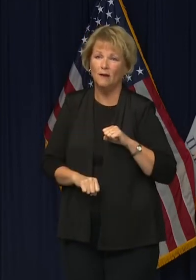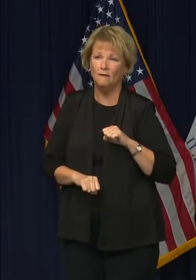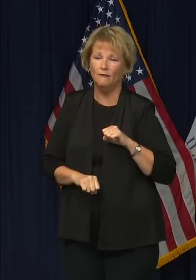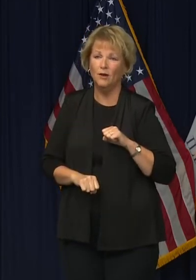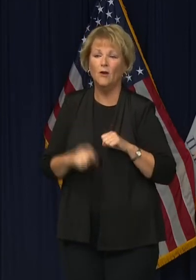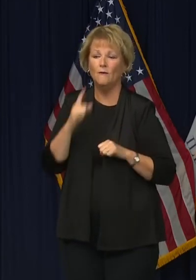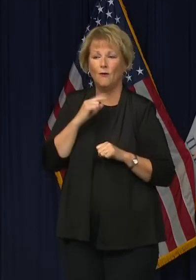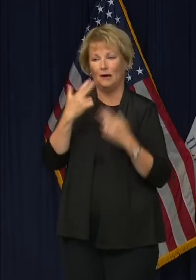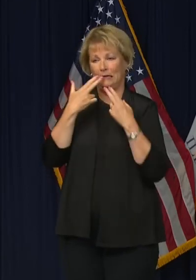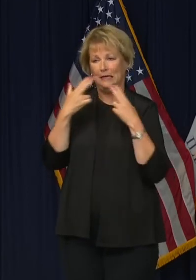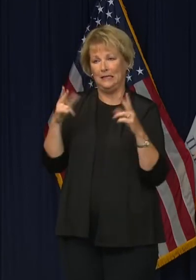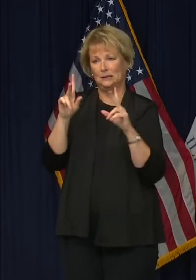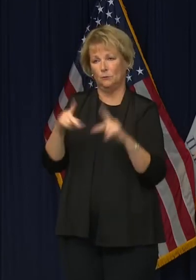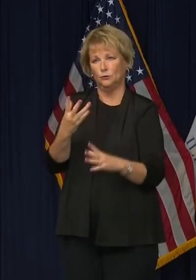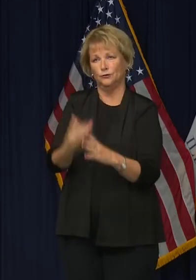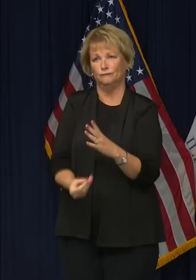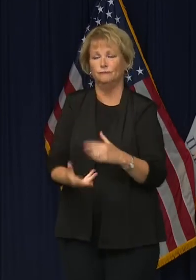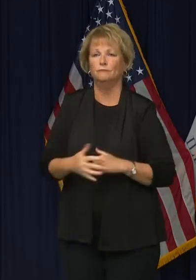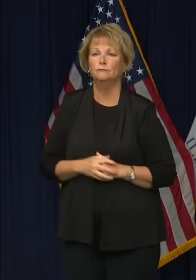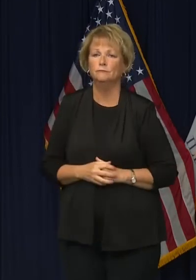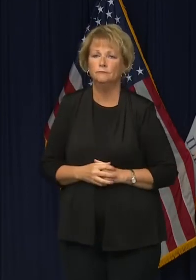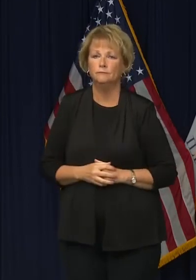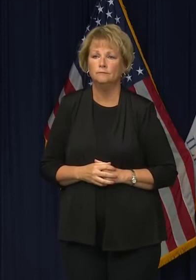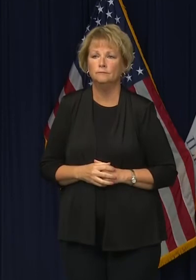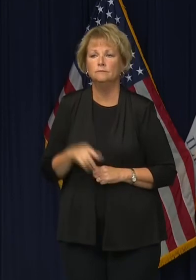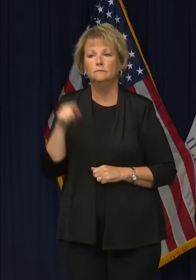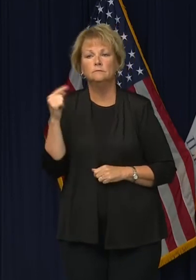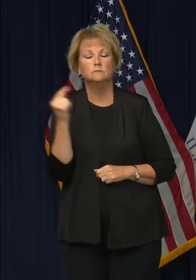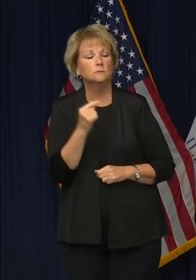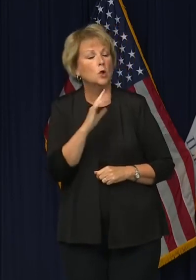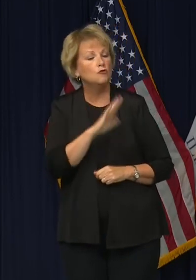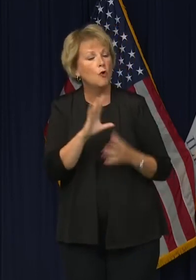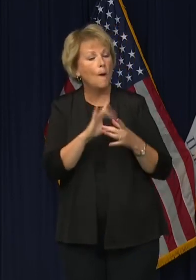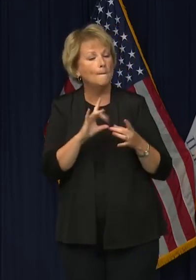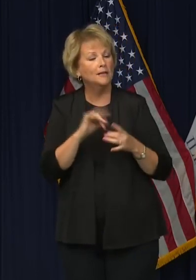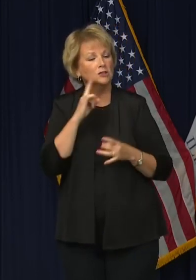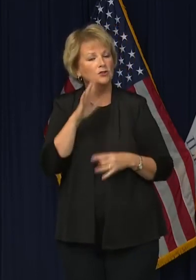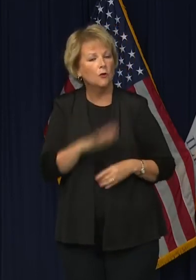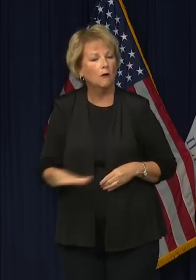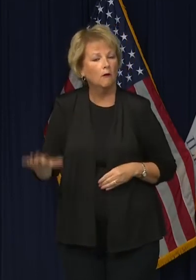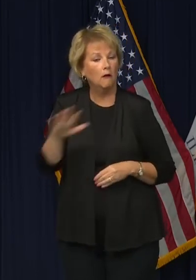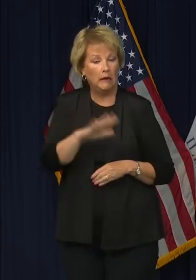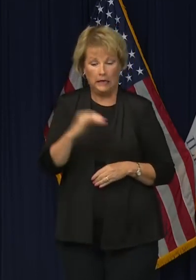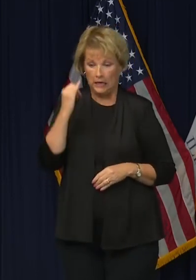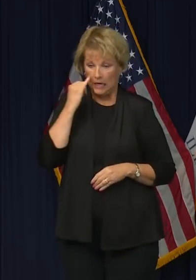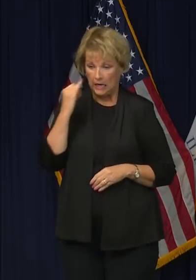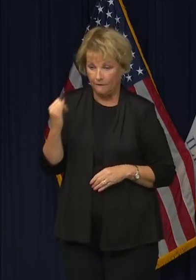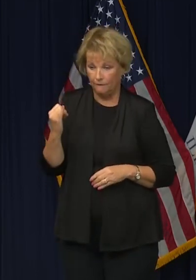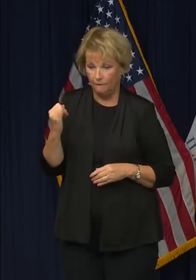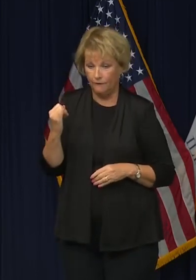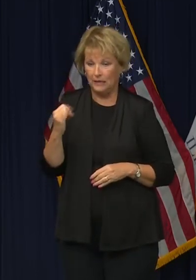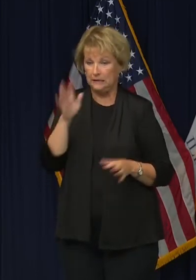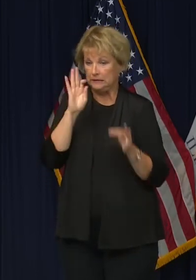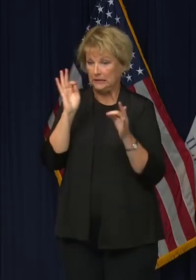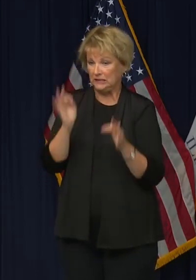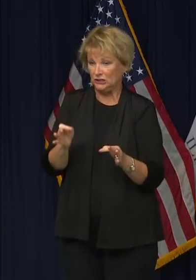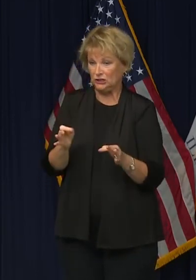of an innocent young woman. What's your message, though, to people out there that if the